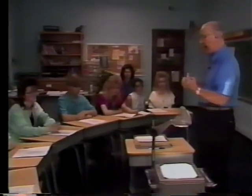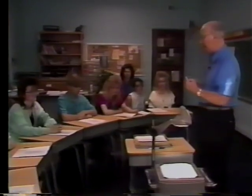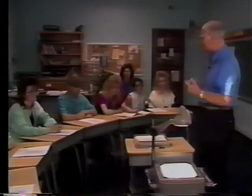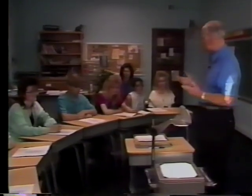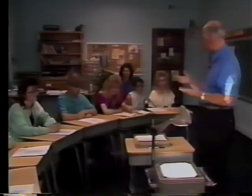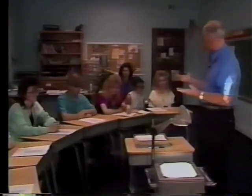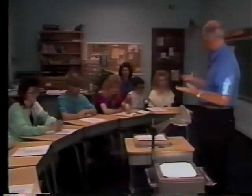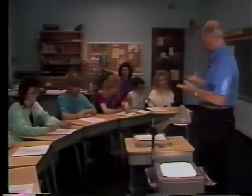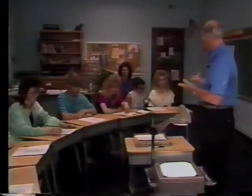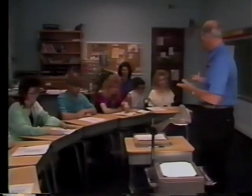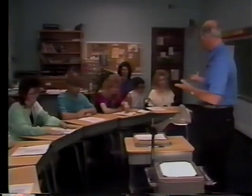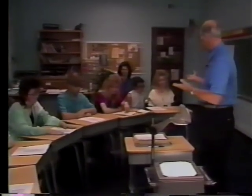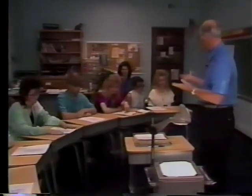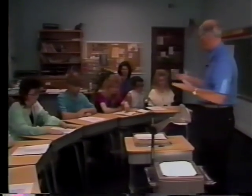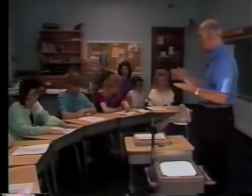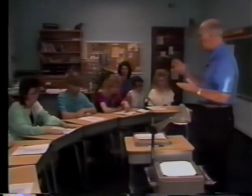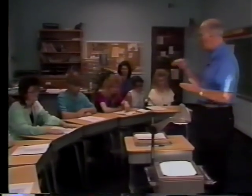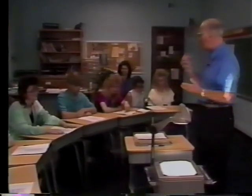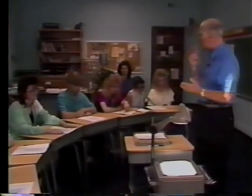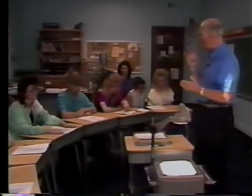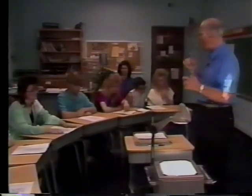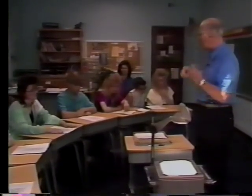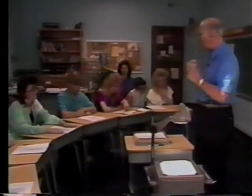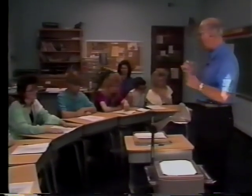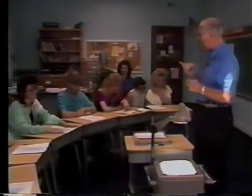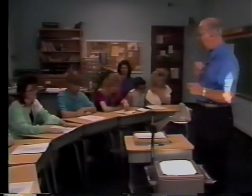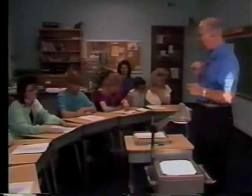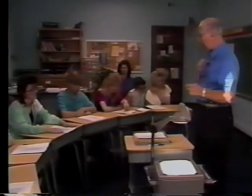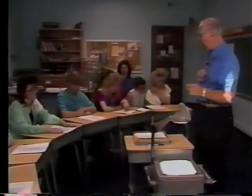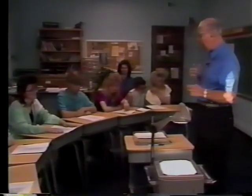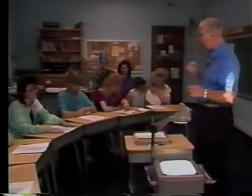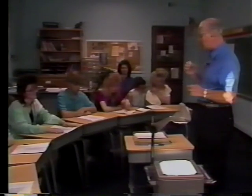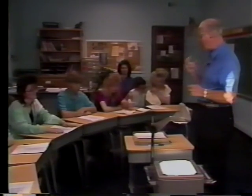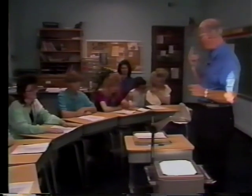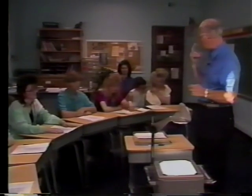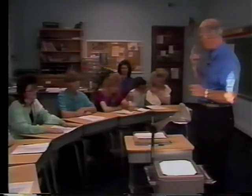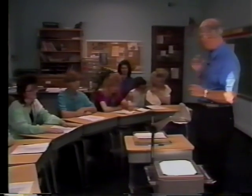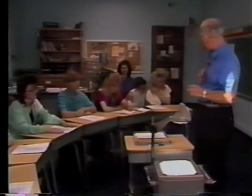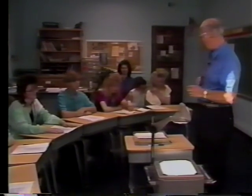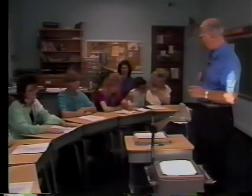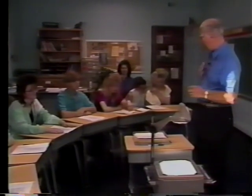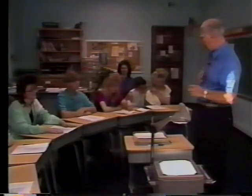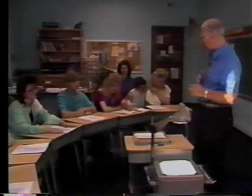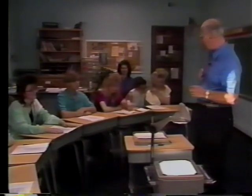about? When you talk about, I like to